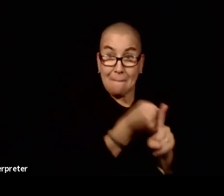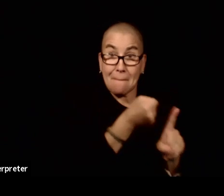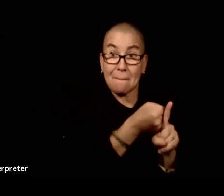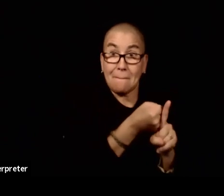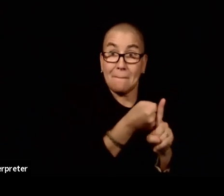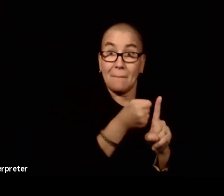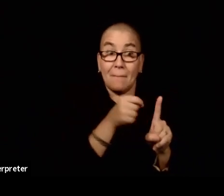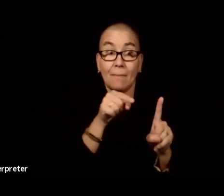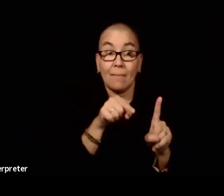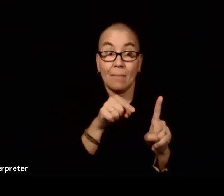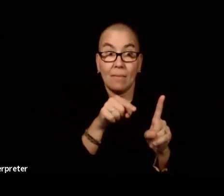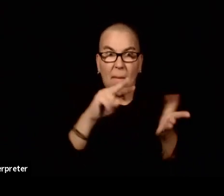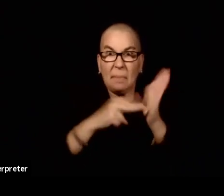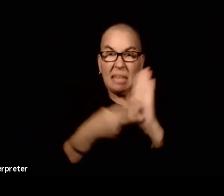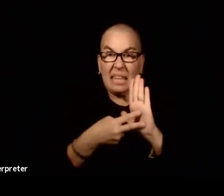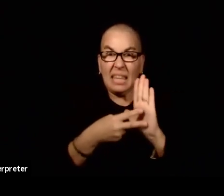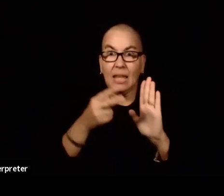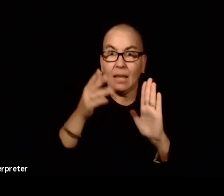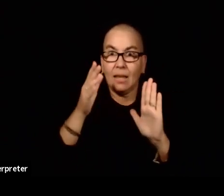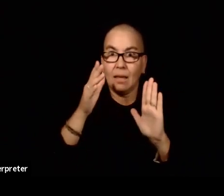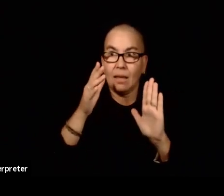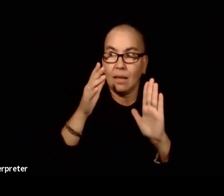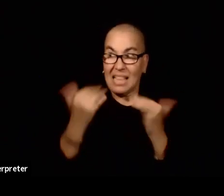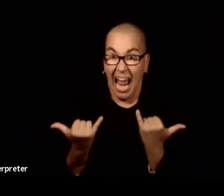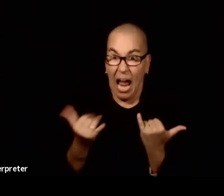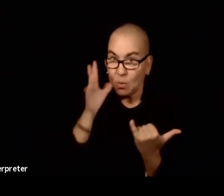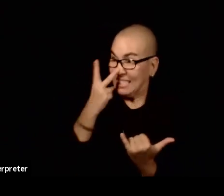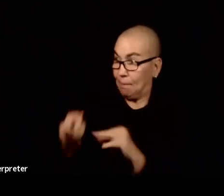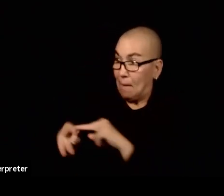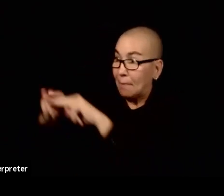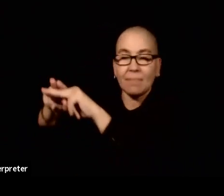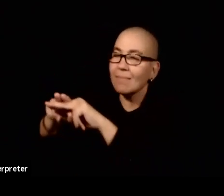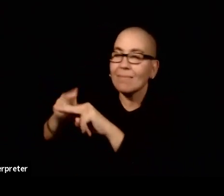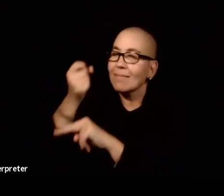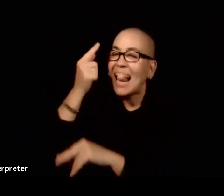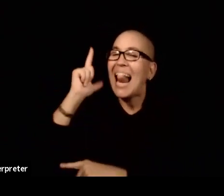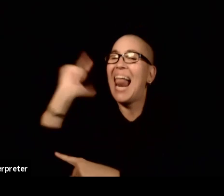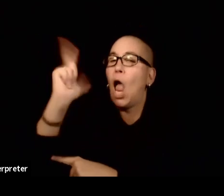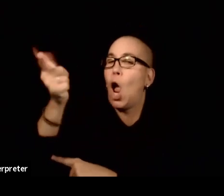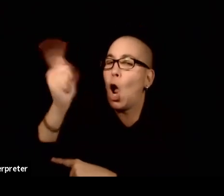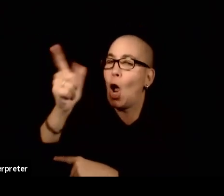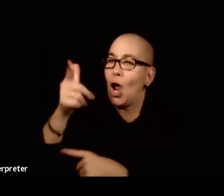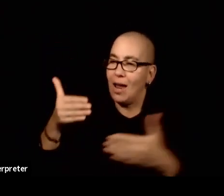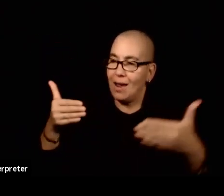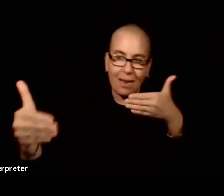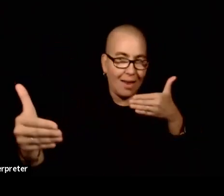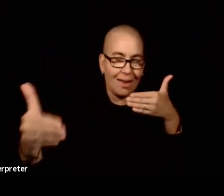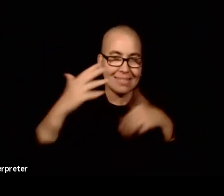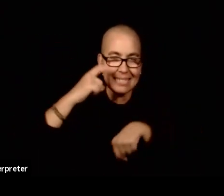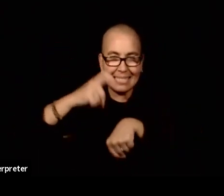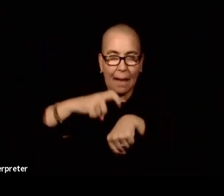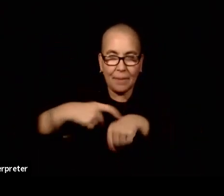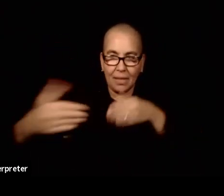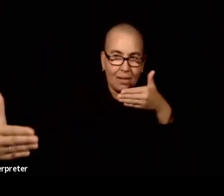effect, ultimately we are going to see the ripple effects of all these cases in younger ages. So